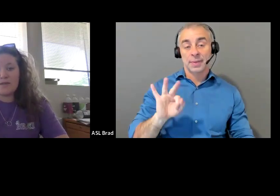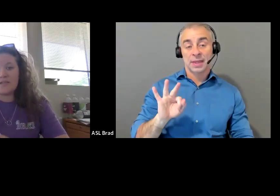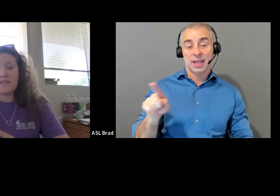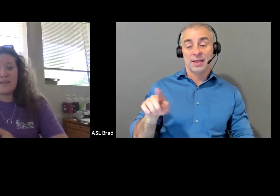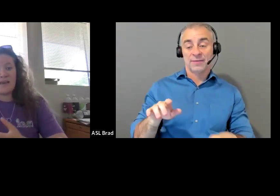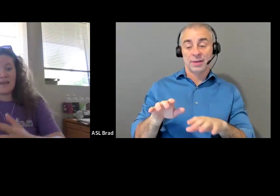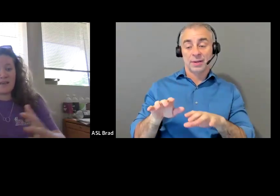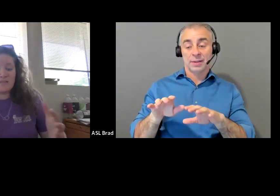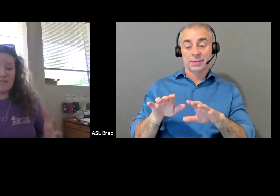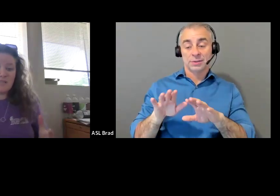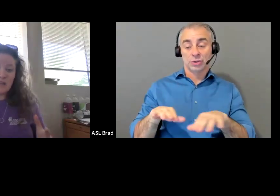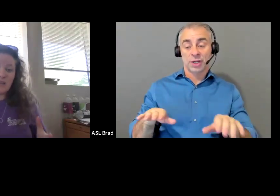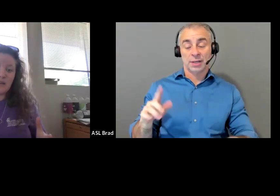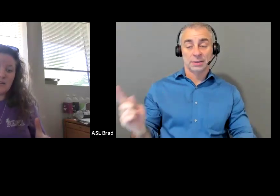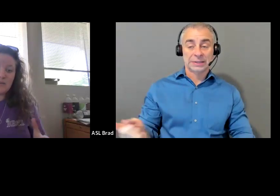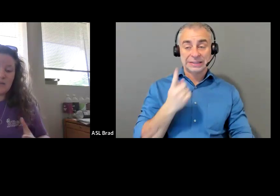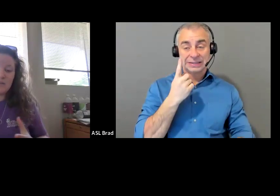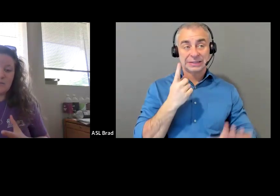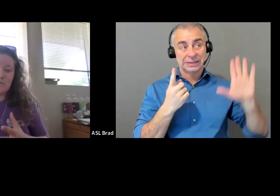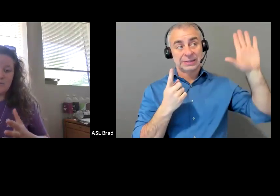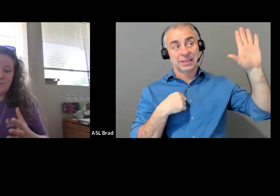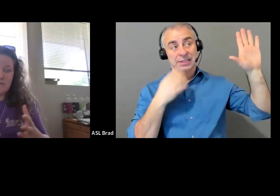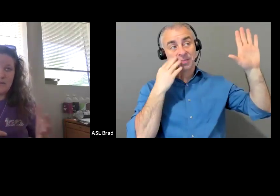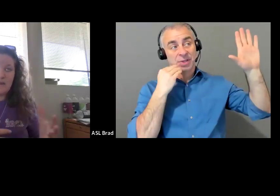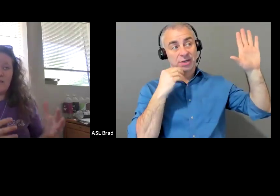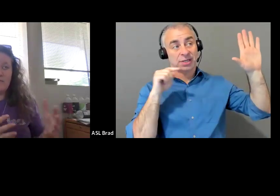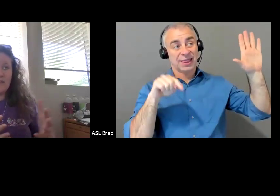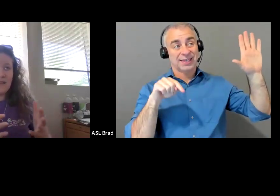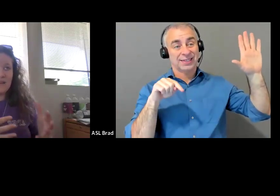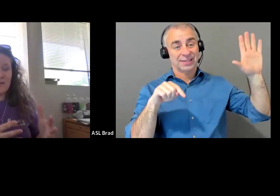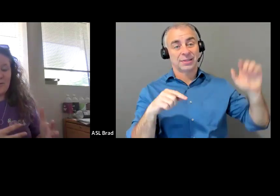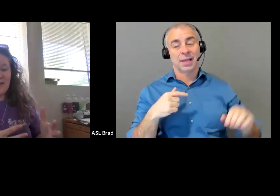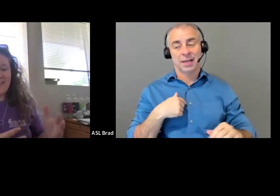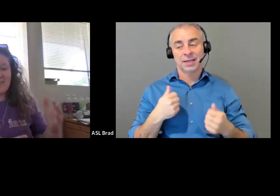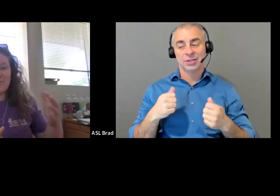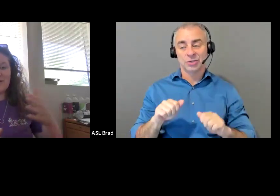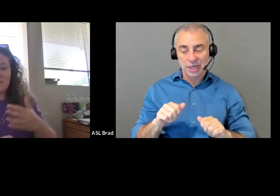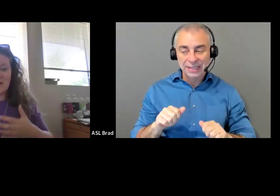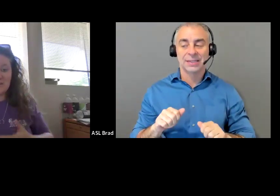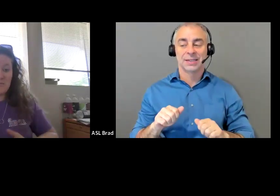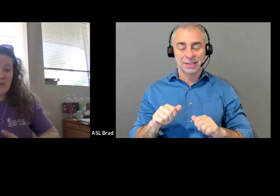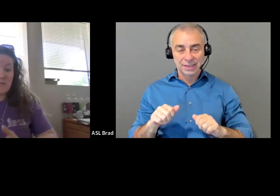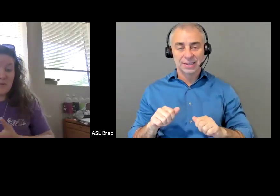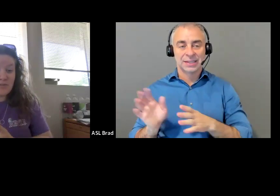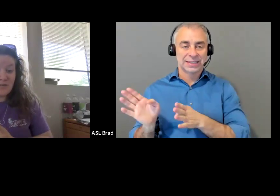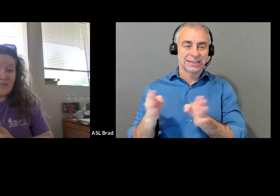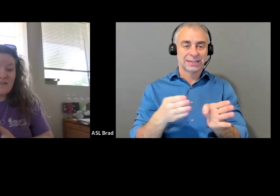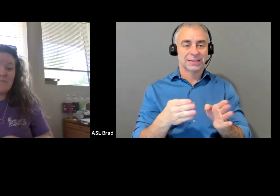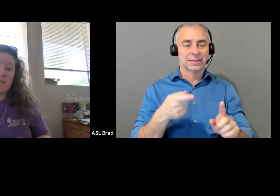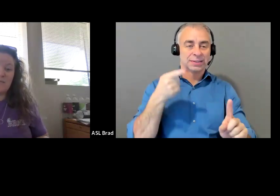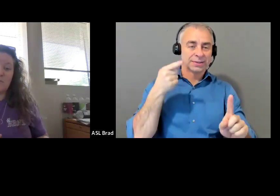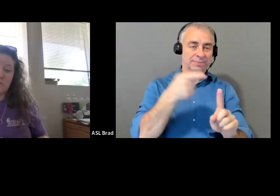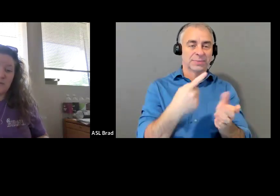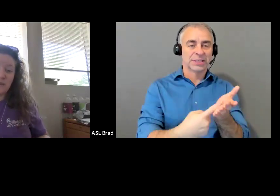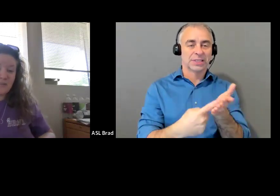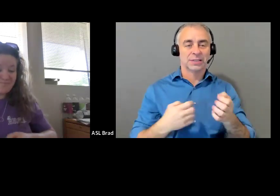me in that activity setting, I try to navigate it in a way that brings it back to the main emotion,